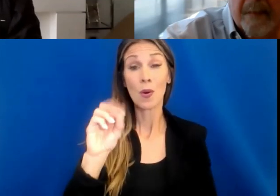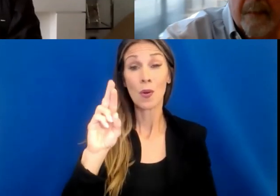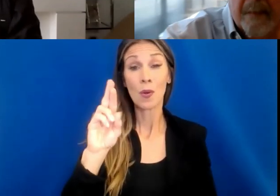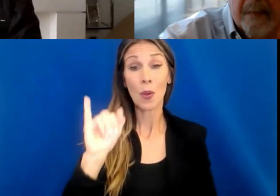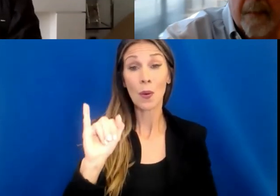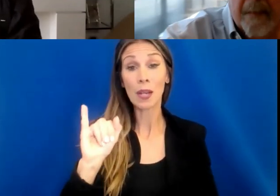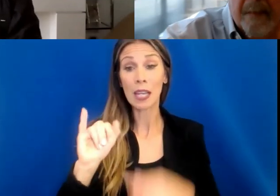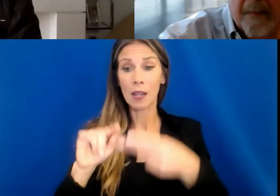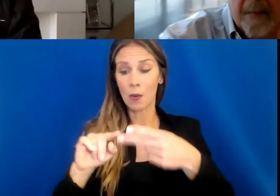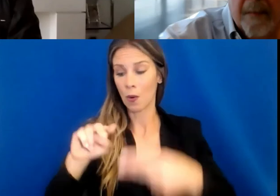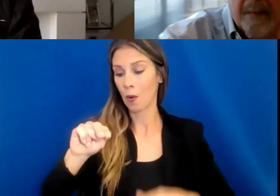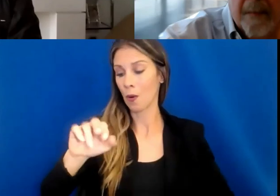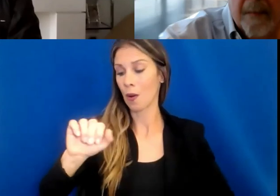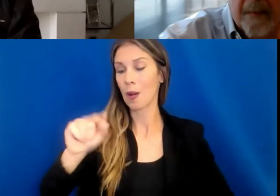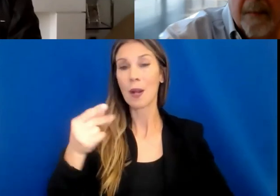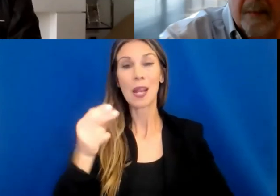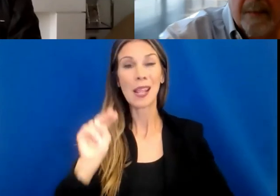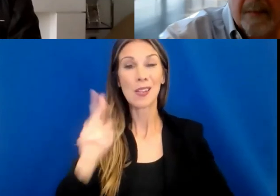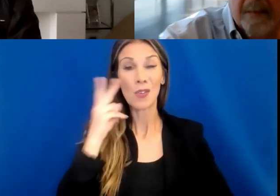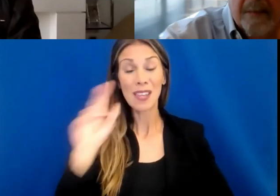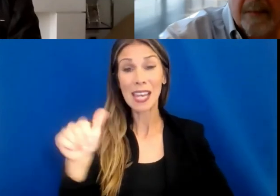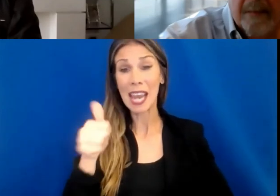a big issue of general interest?